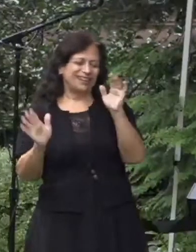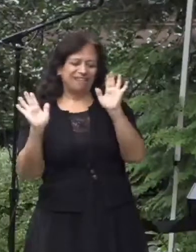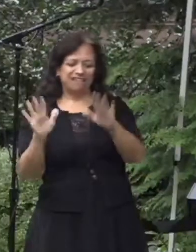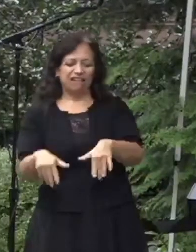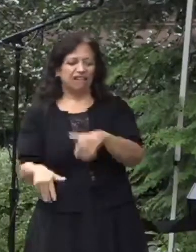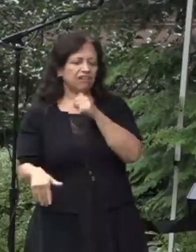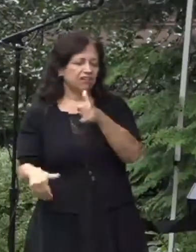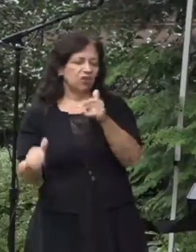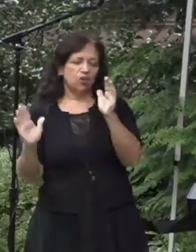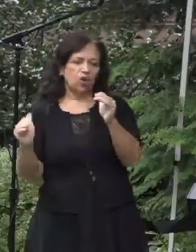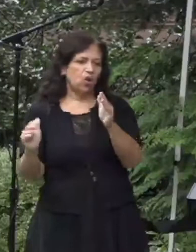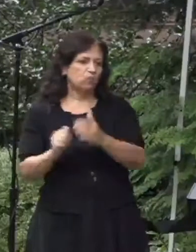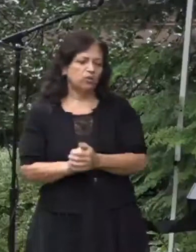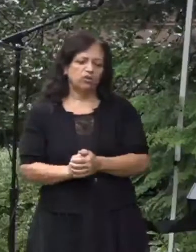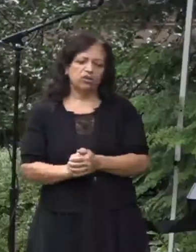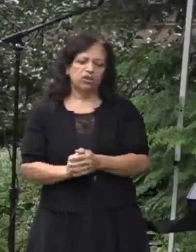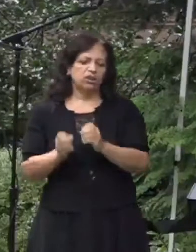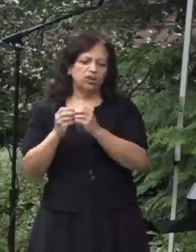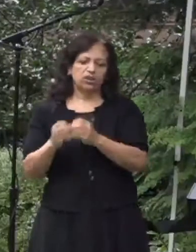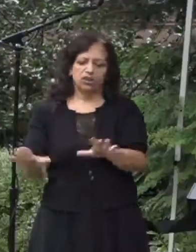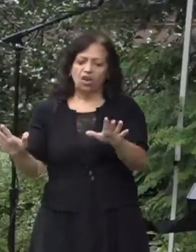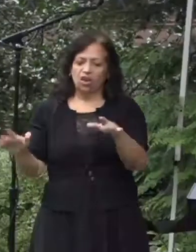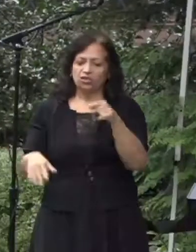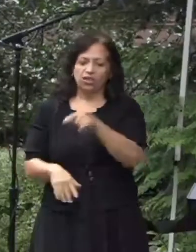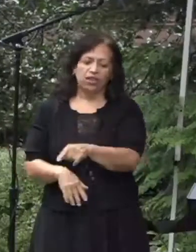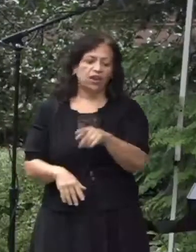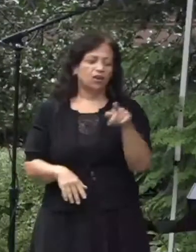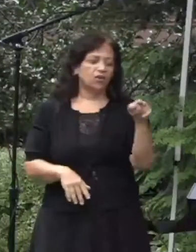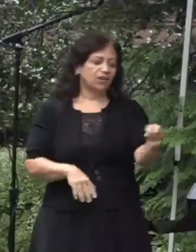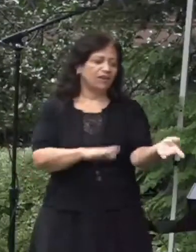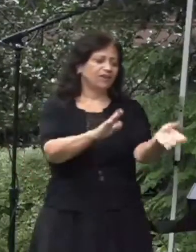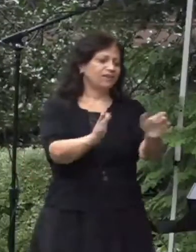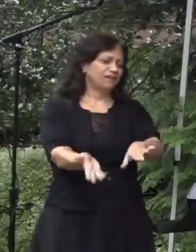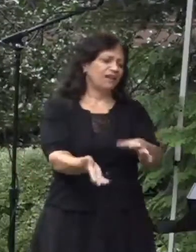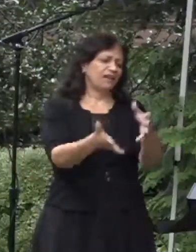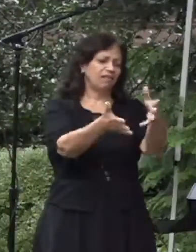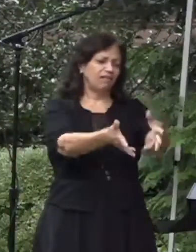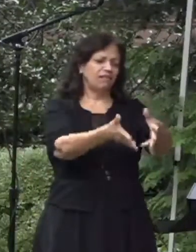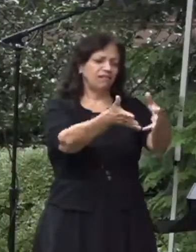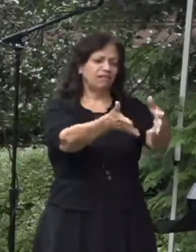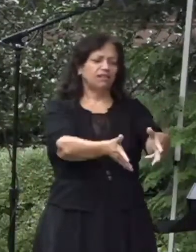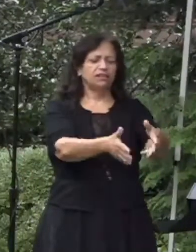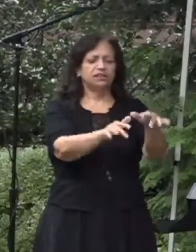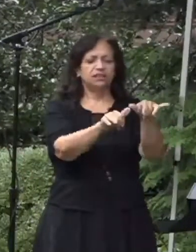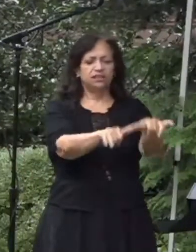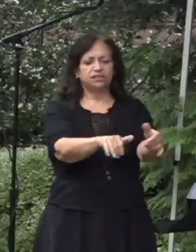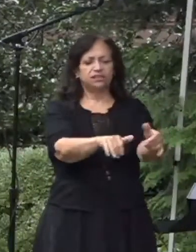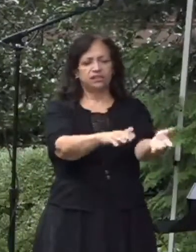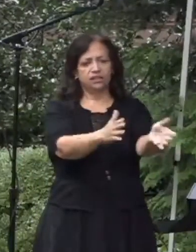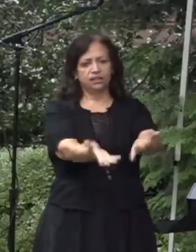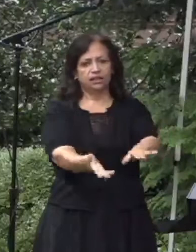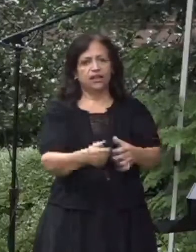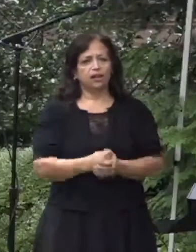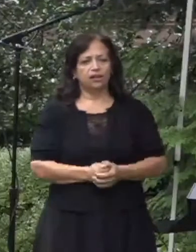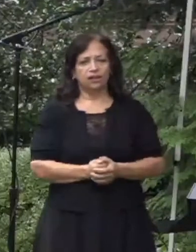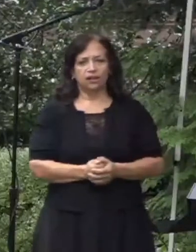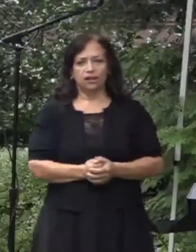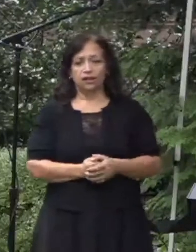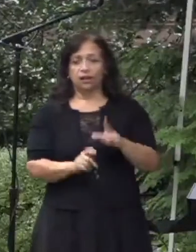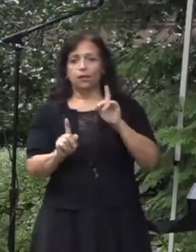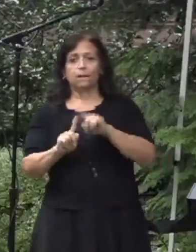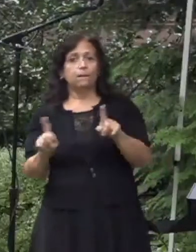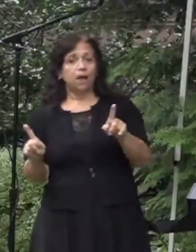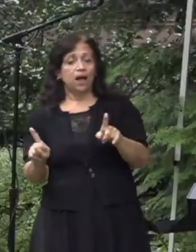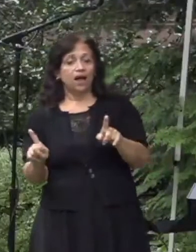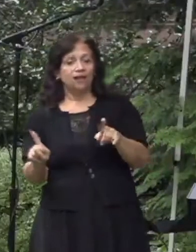there. All is lost over there, and dead things just stay dead. Because spoiler